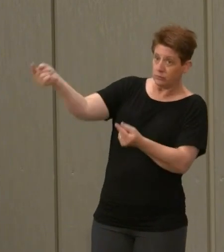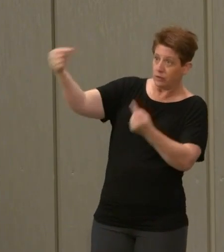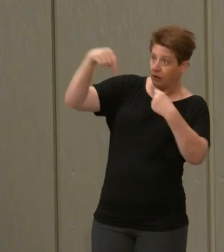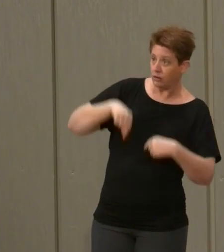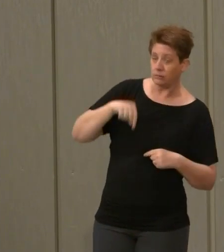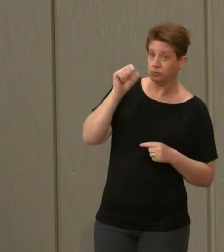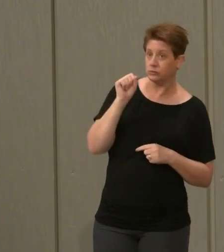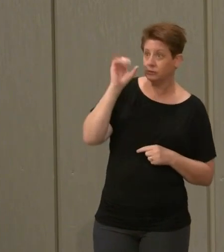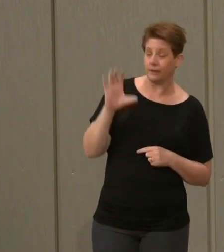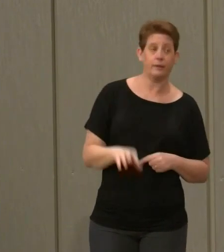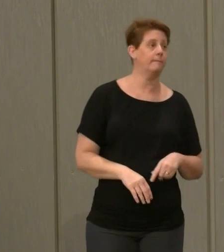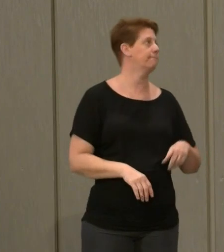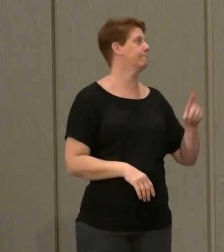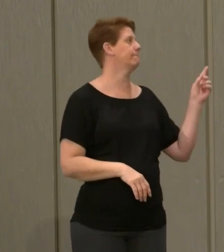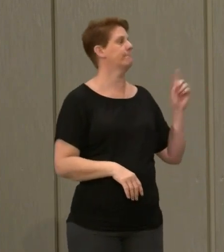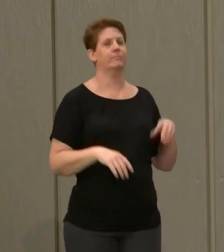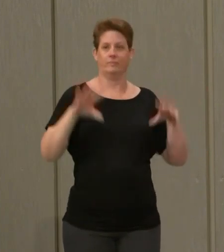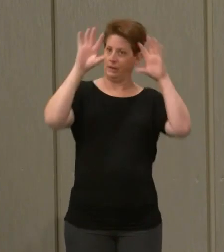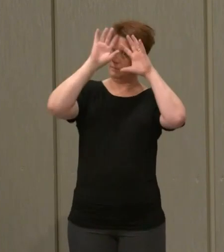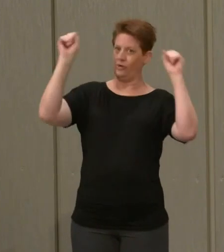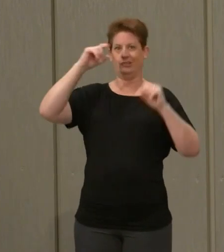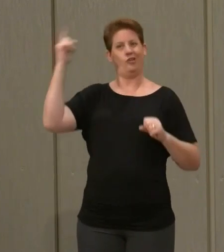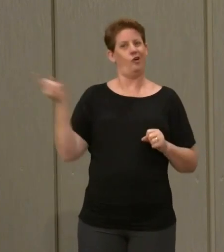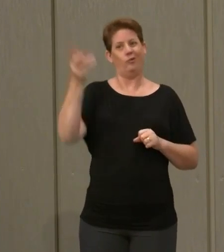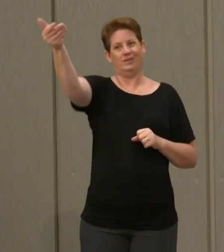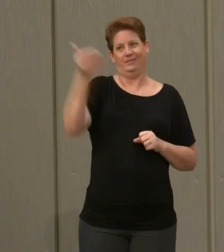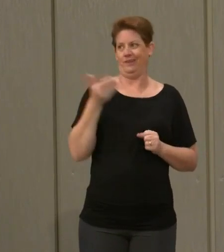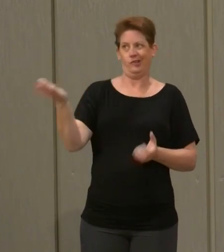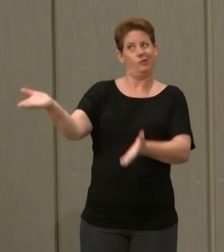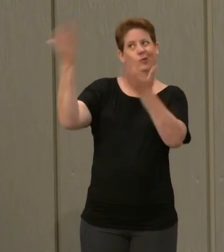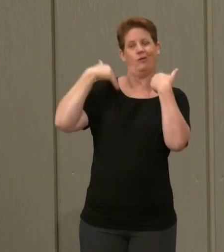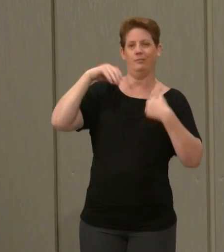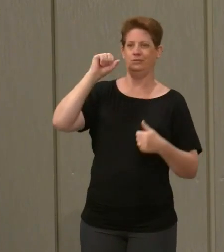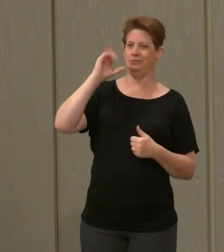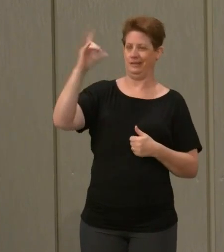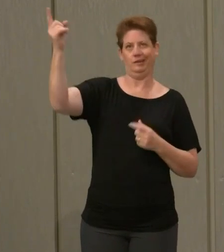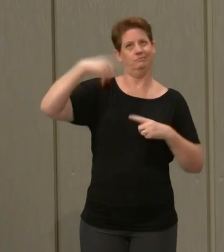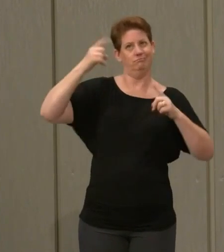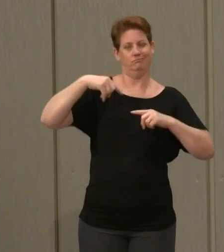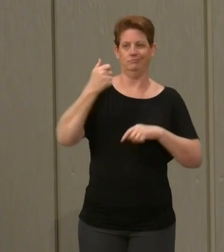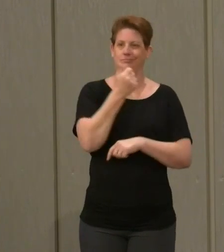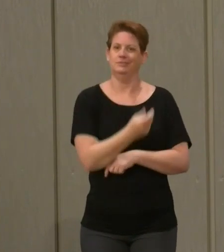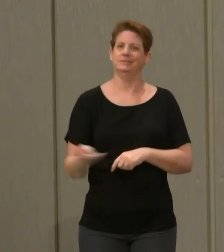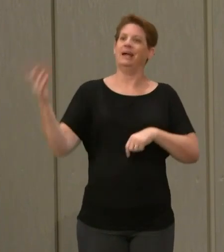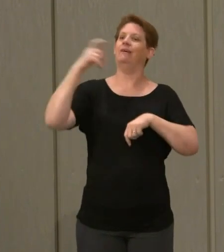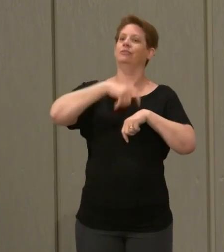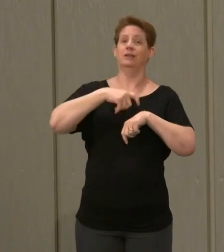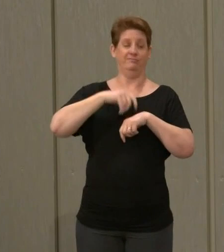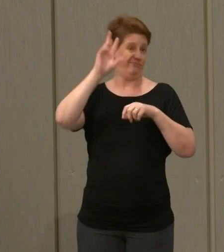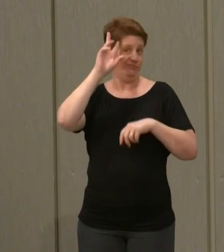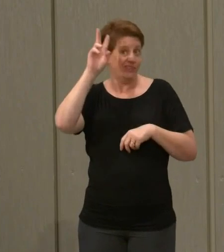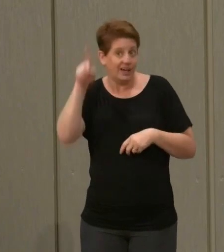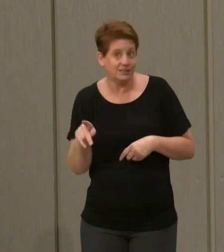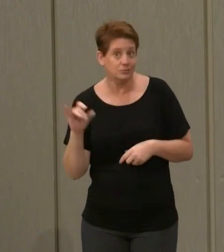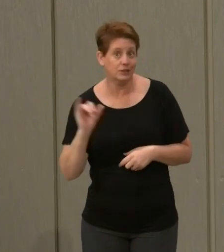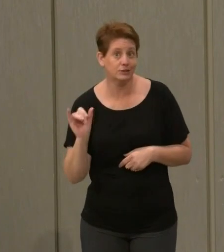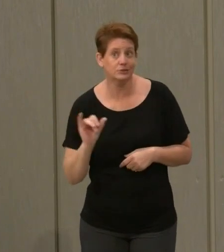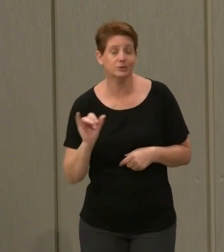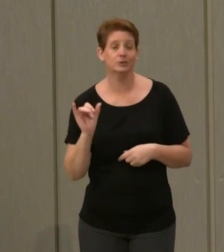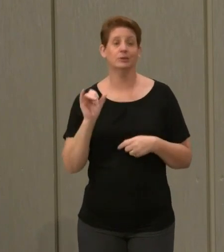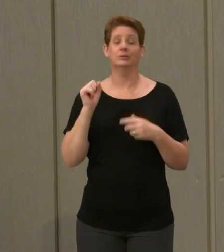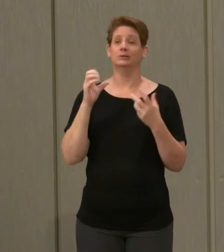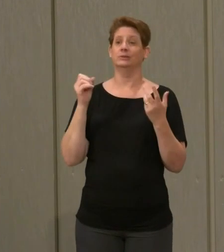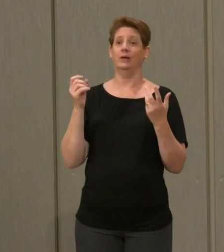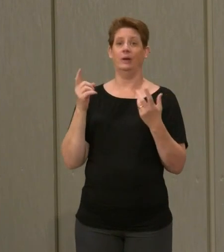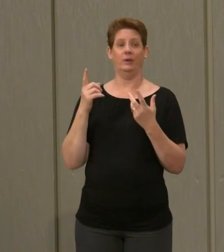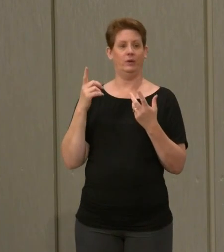South Carolina? The president is always invited to come to South Carolina. He knows that he's been here plenty of times. So has the vice president. Well, we've been covered up